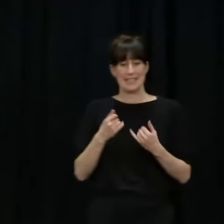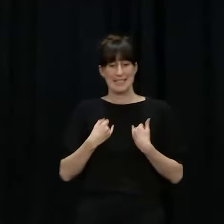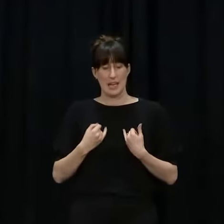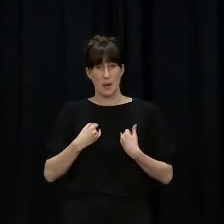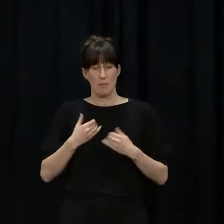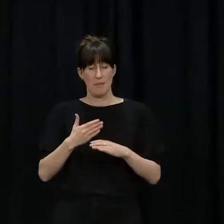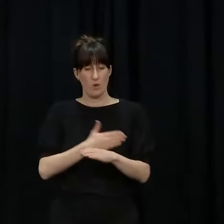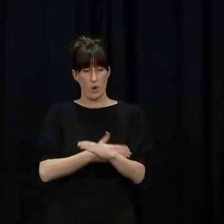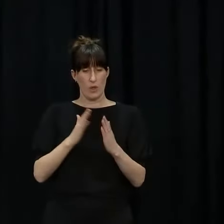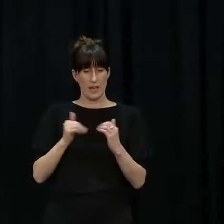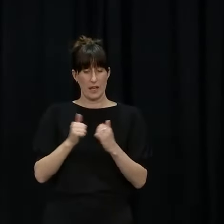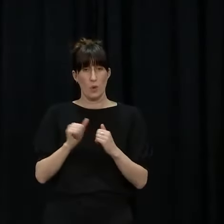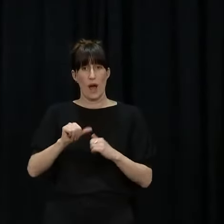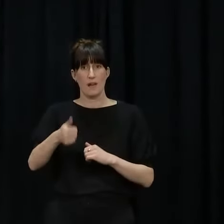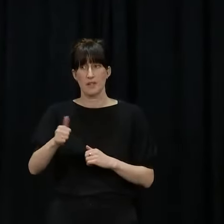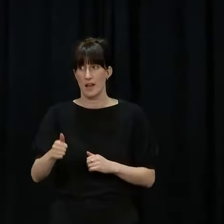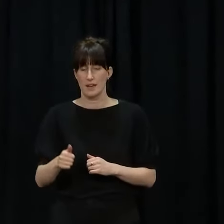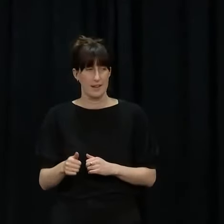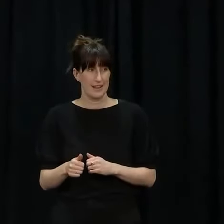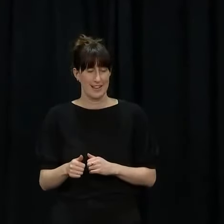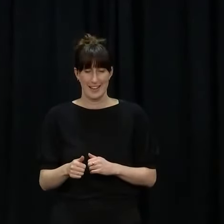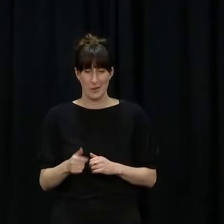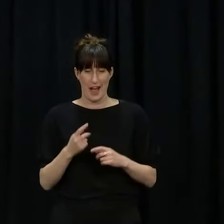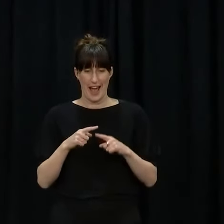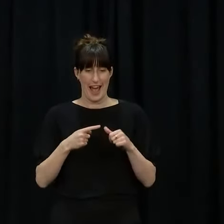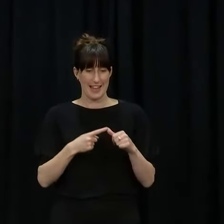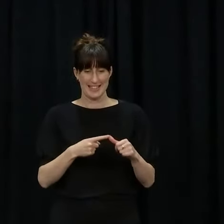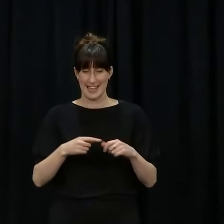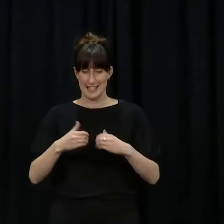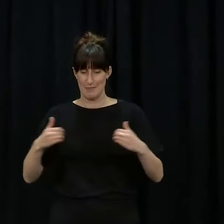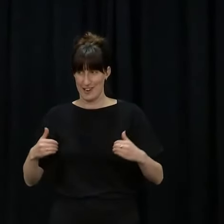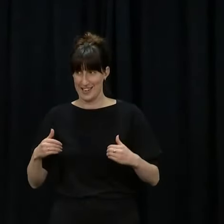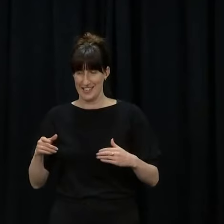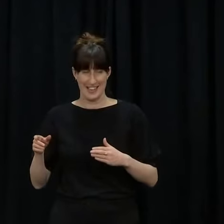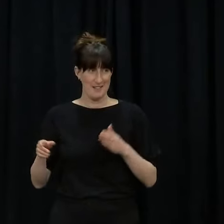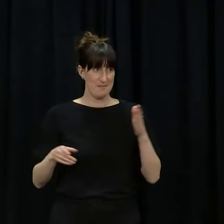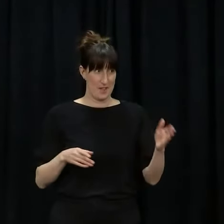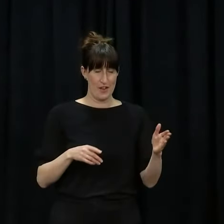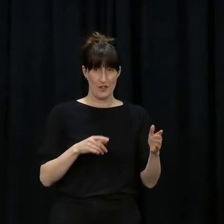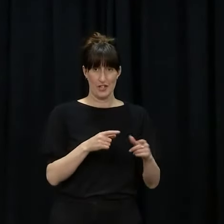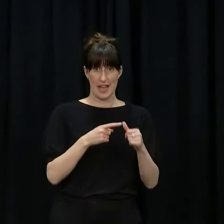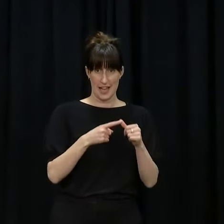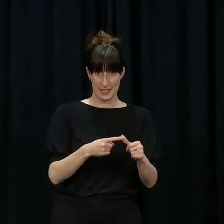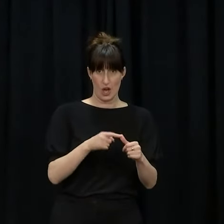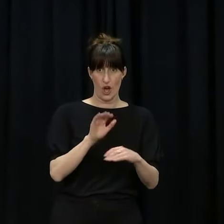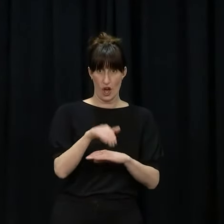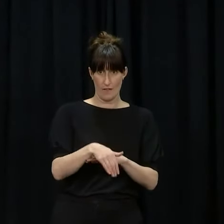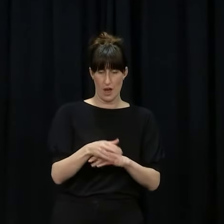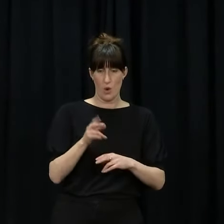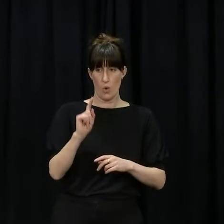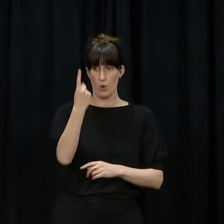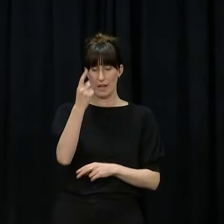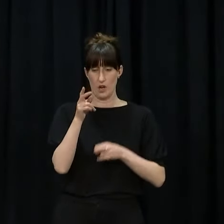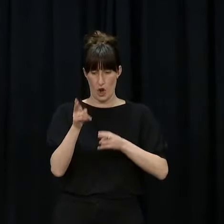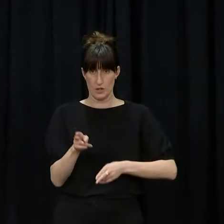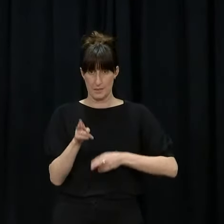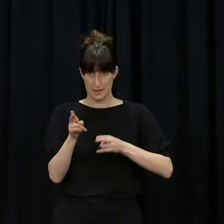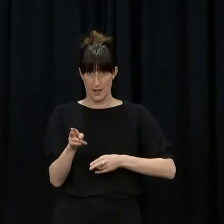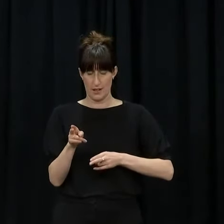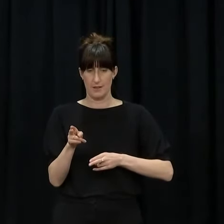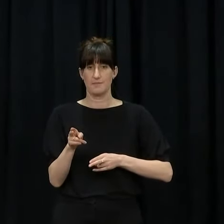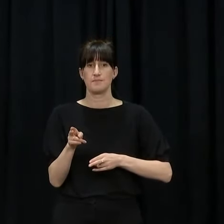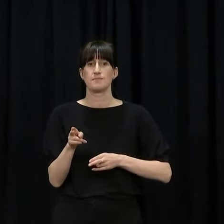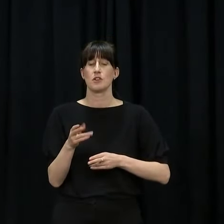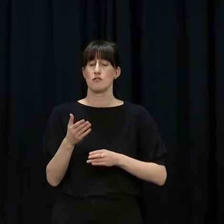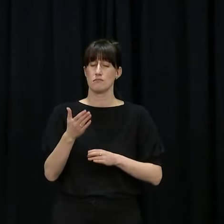So let me take those separately. You go for the Auckland Hospital. I'll dig through the case information on Case B. So Auckland Hospital, we published